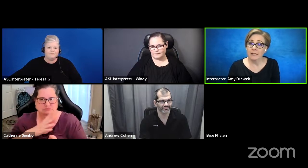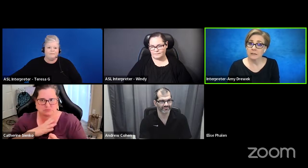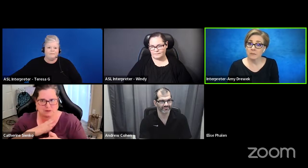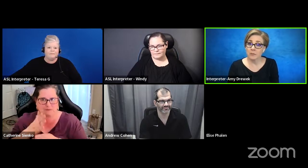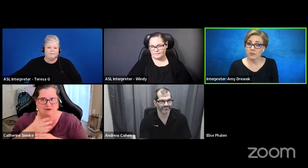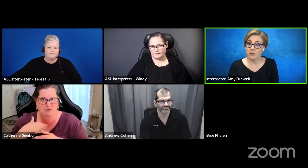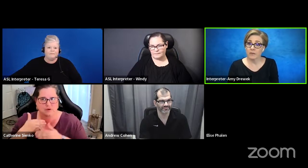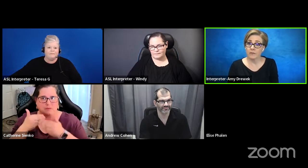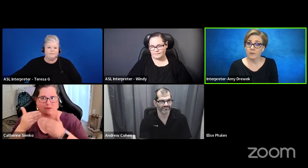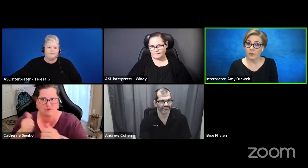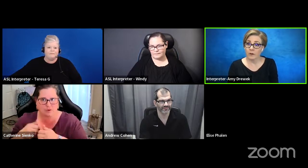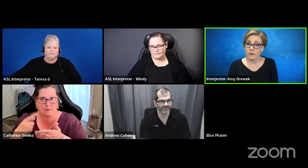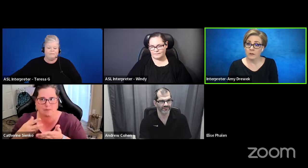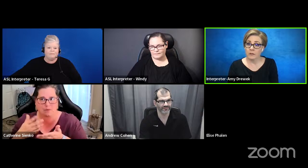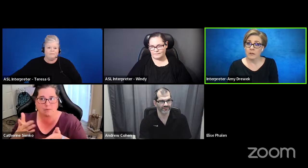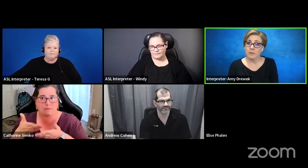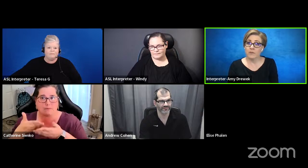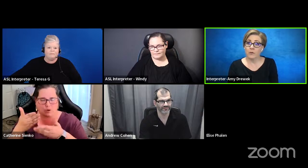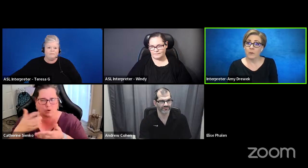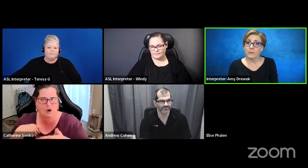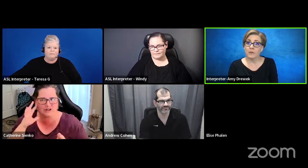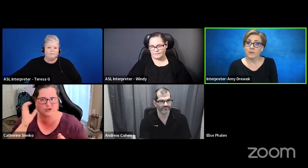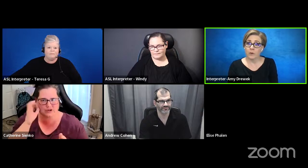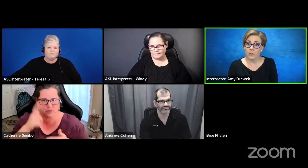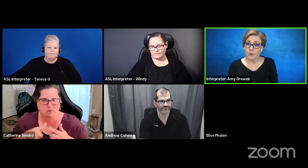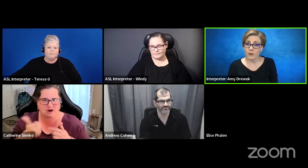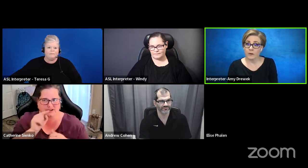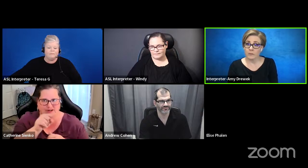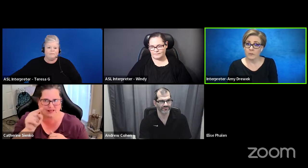Commissioner Herron has a motion on the floor,